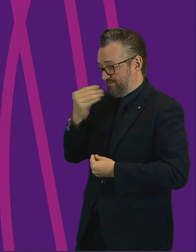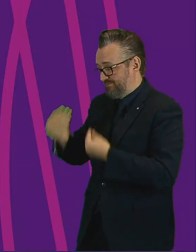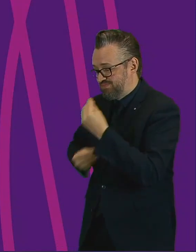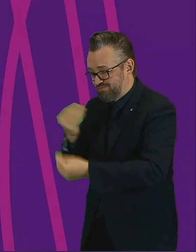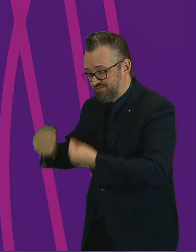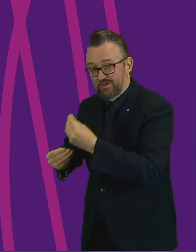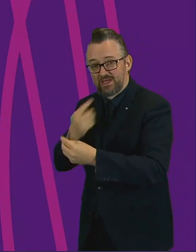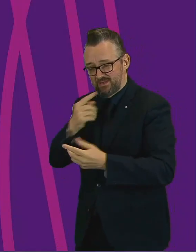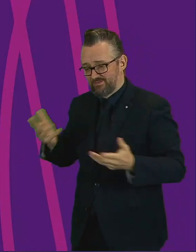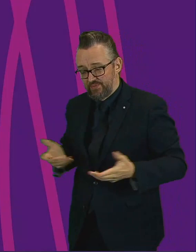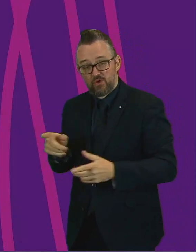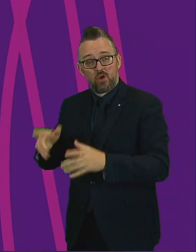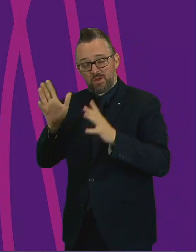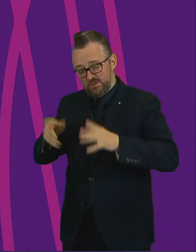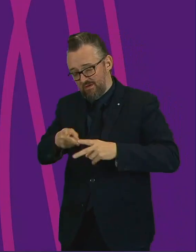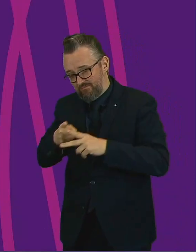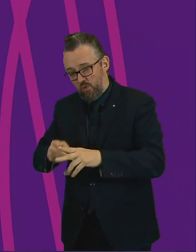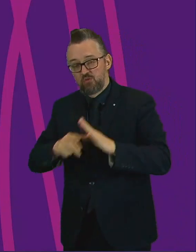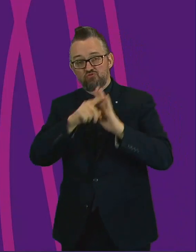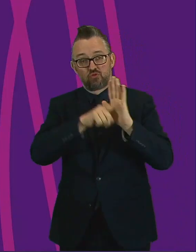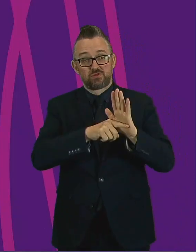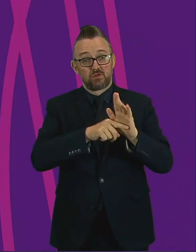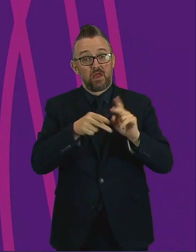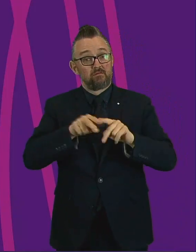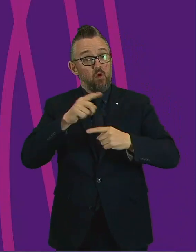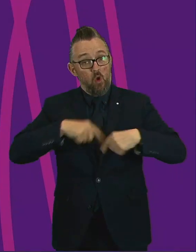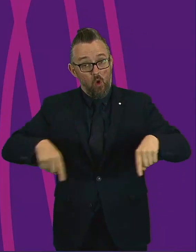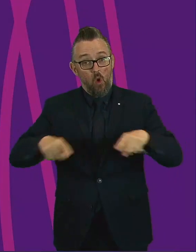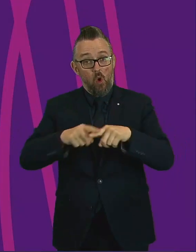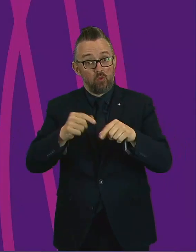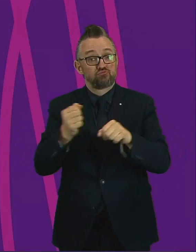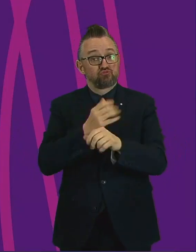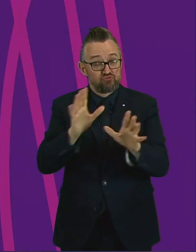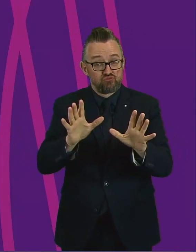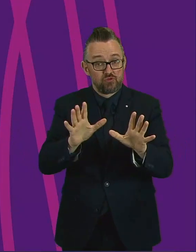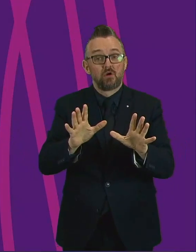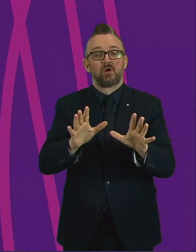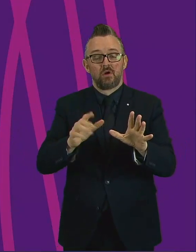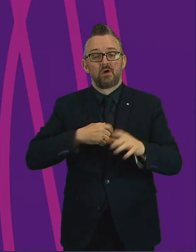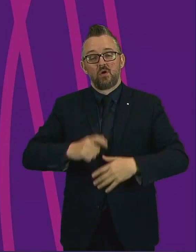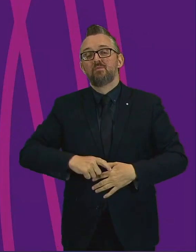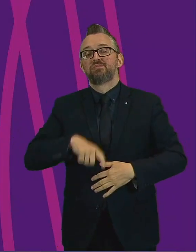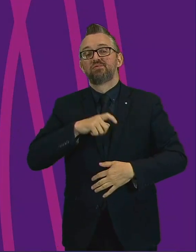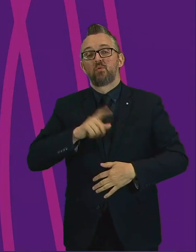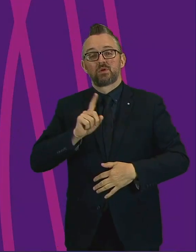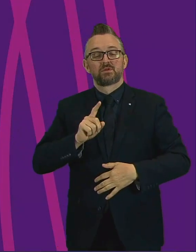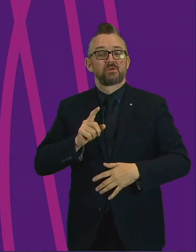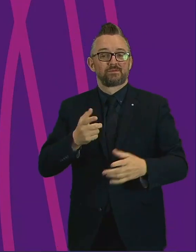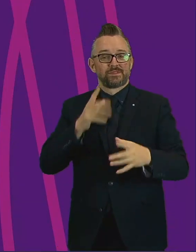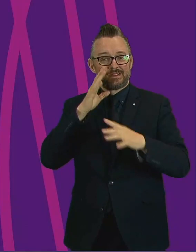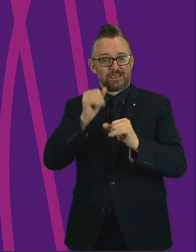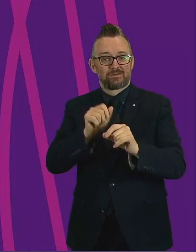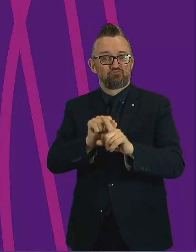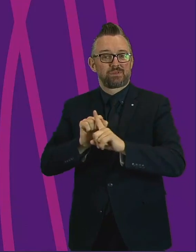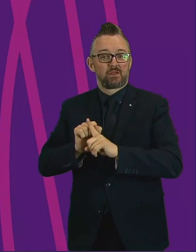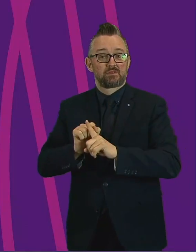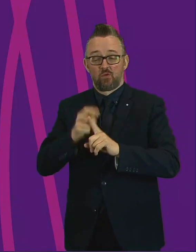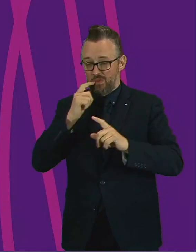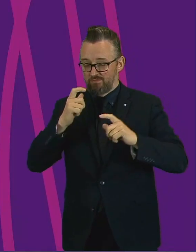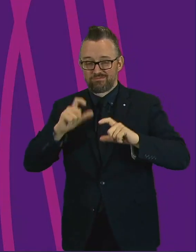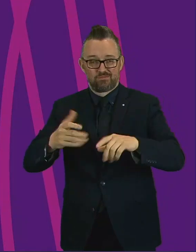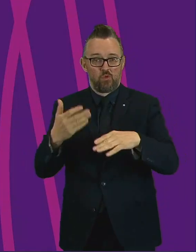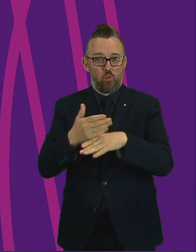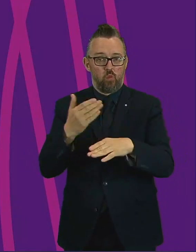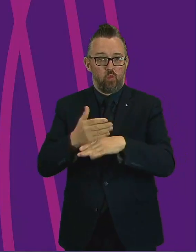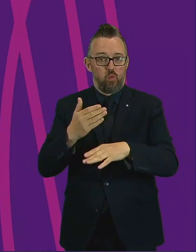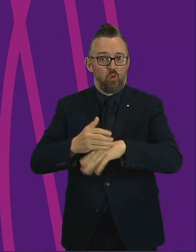them to abide by that advice. And if we all do that, then I have great confidence that Test and Protect will play the part we want to see it play in